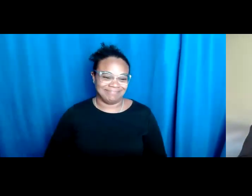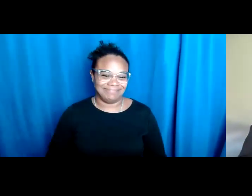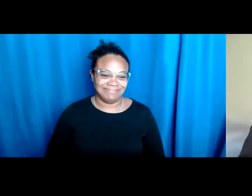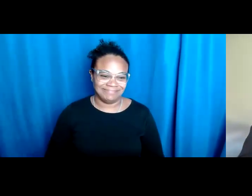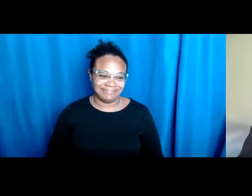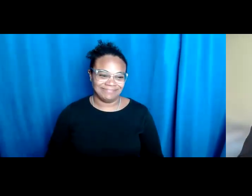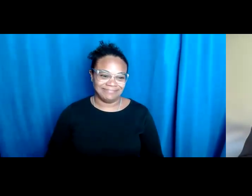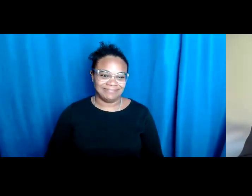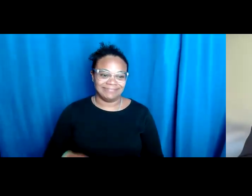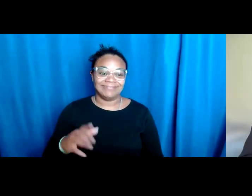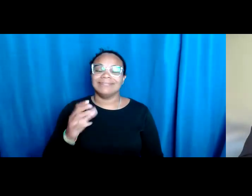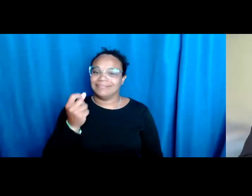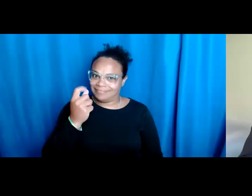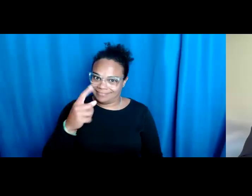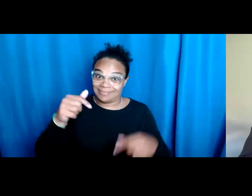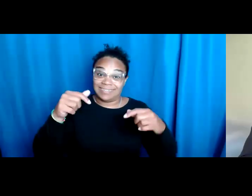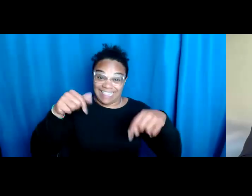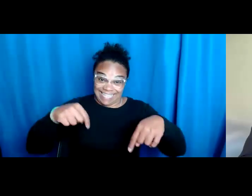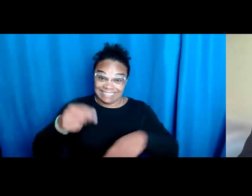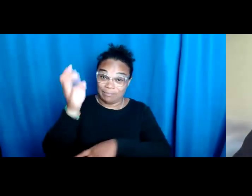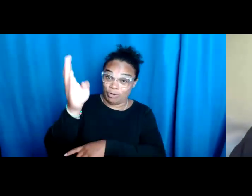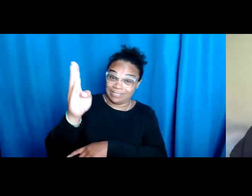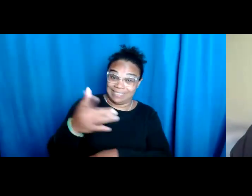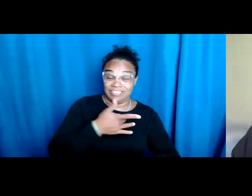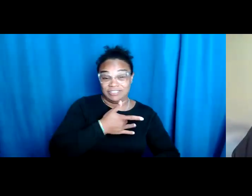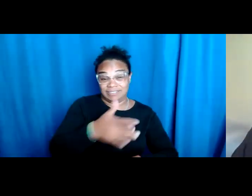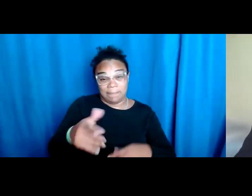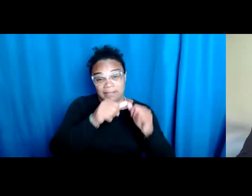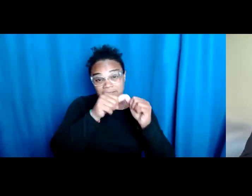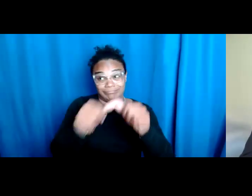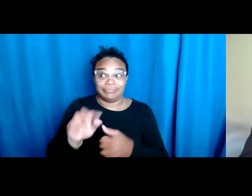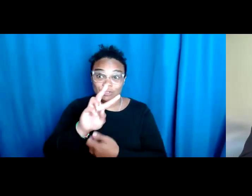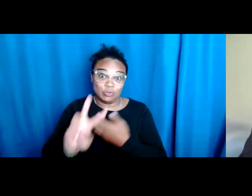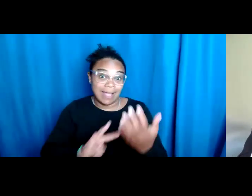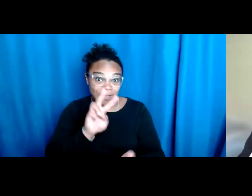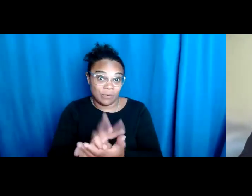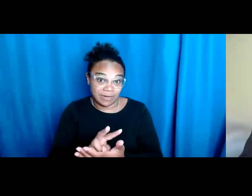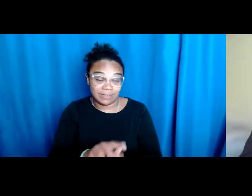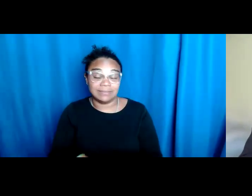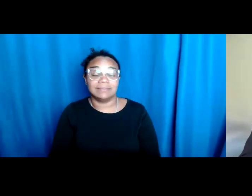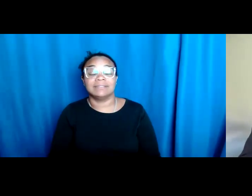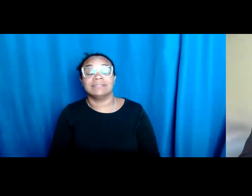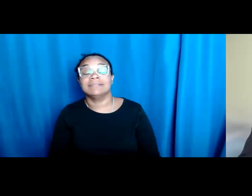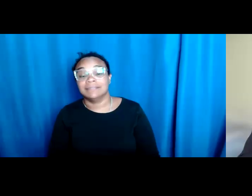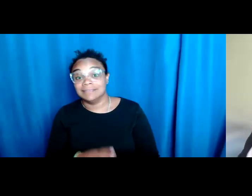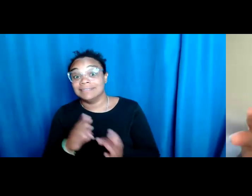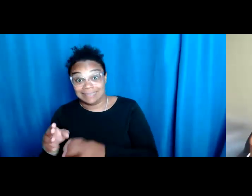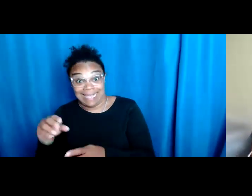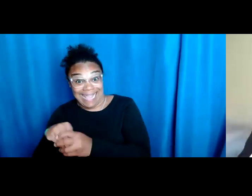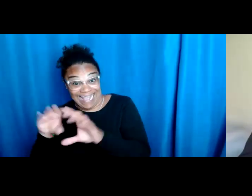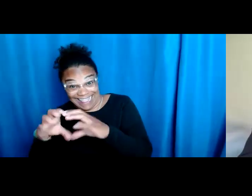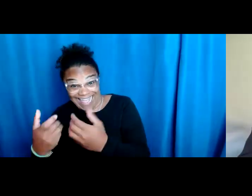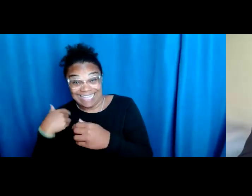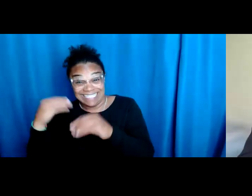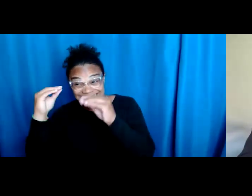Again, this normally is a 2-hour presentation. And when I teach it in class, it takes us